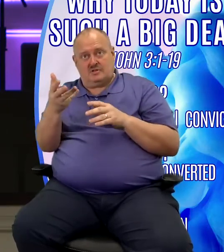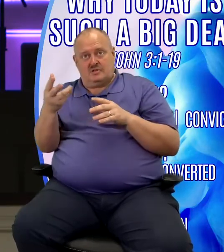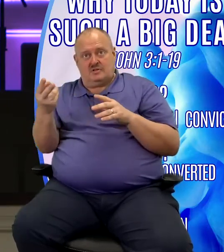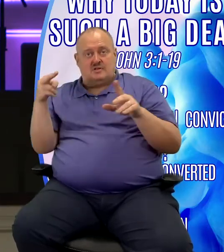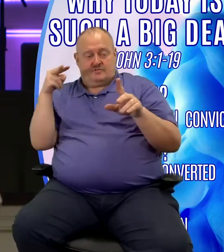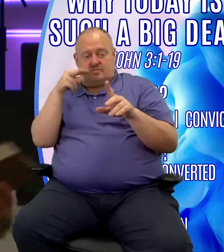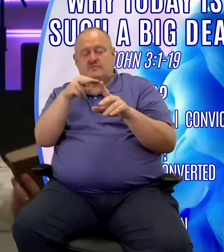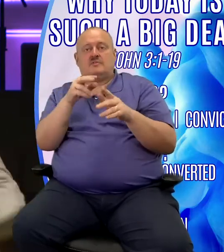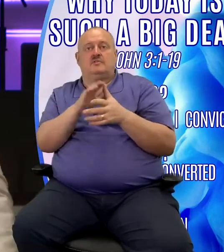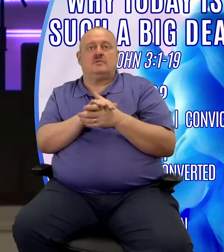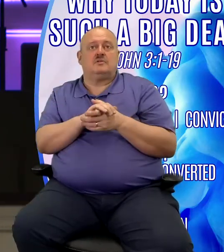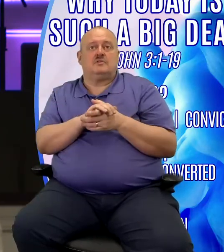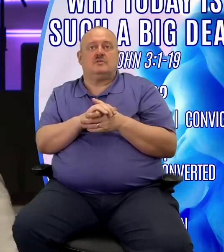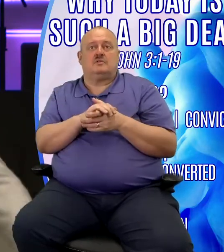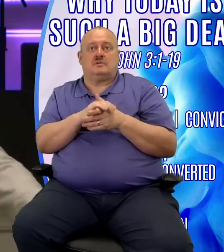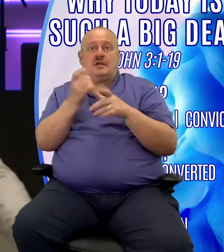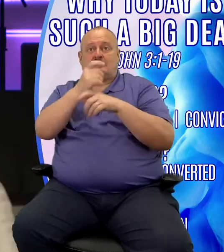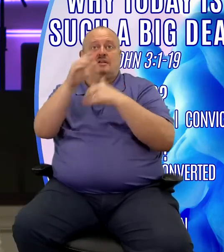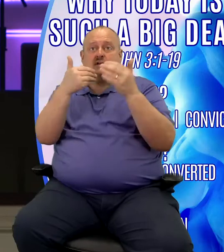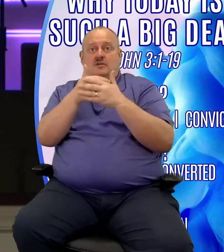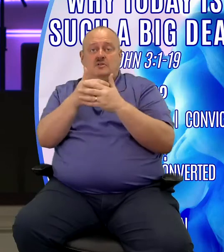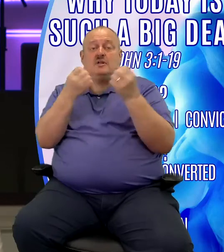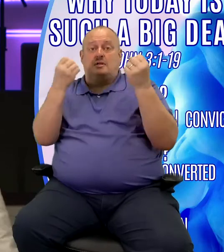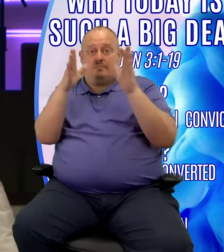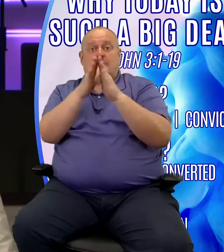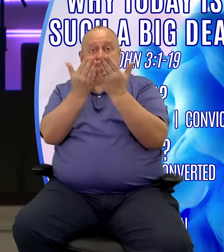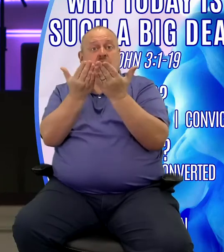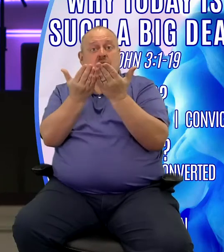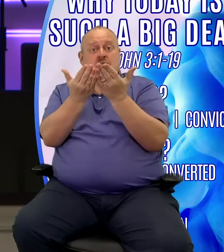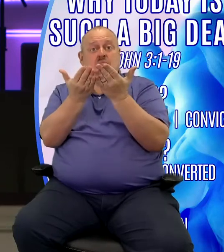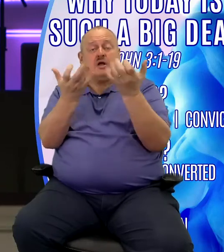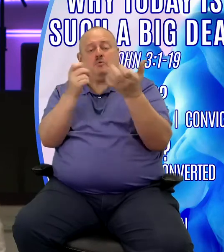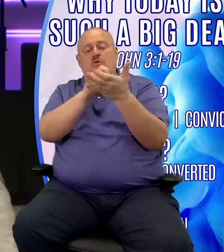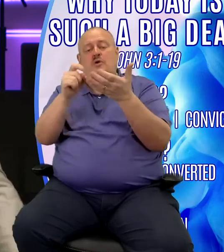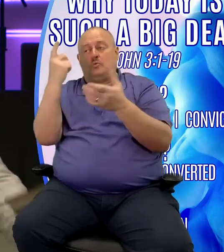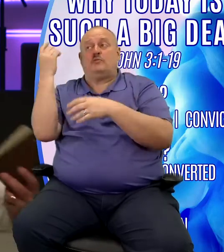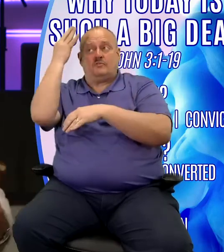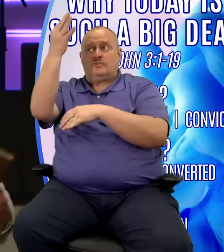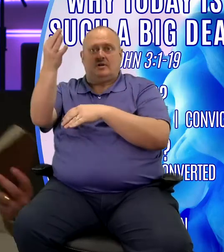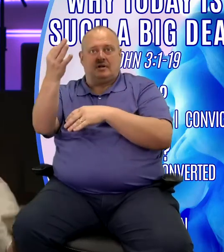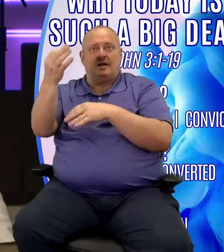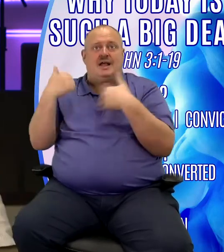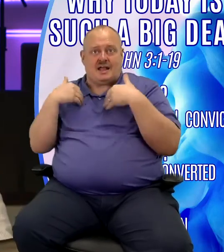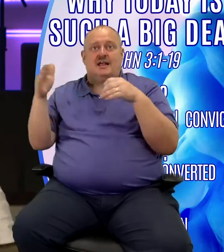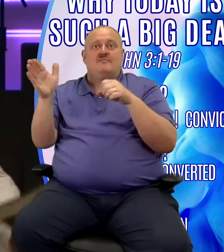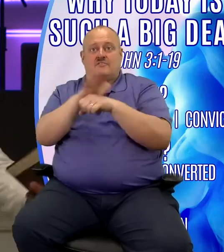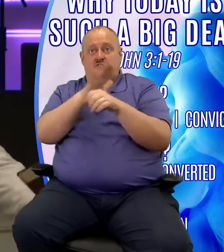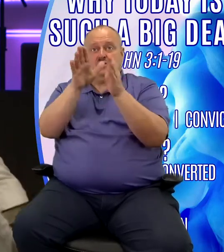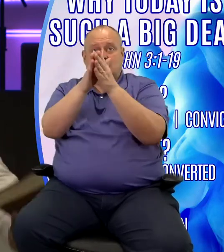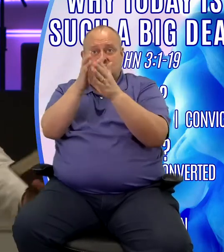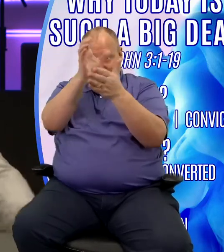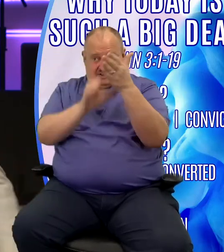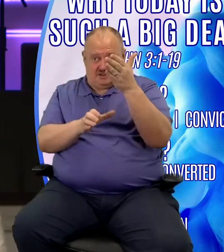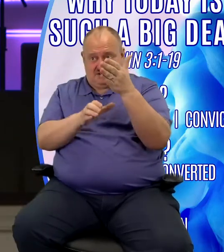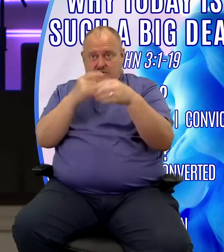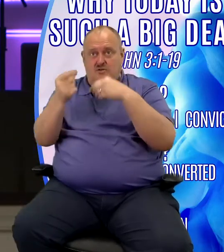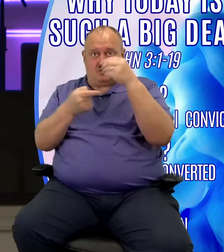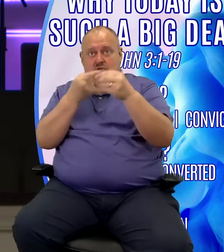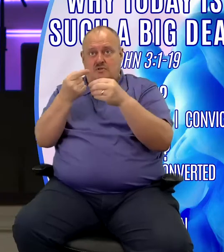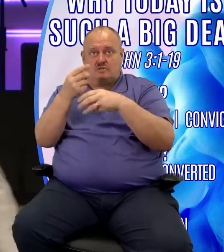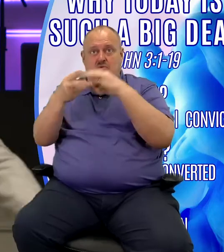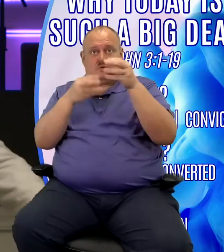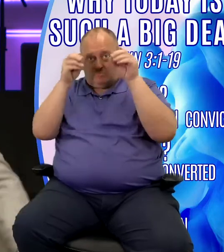pulpit. You know, I tease all the time. That's one of the many books that I'd like to write one day. I'm going to have an entire chapter about going through this global